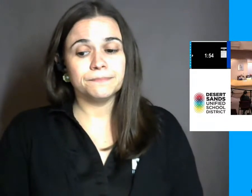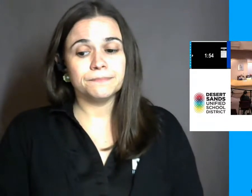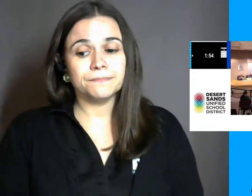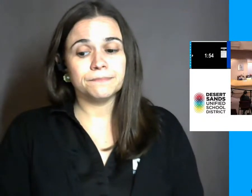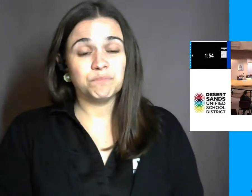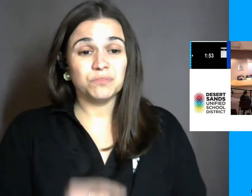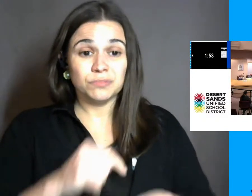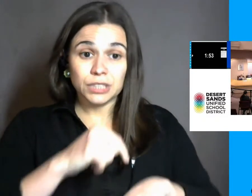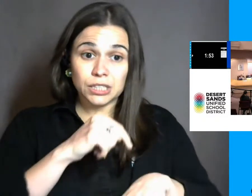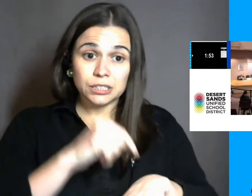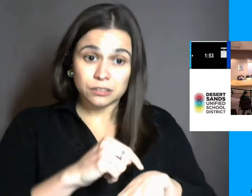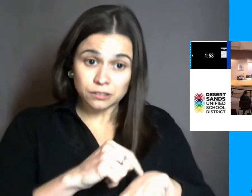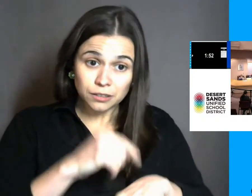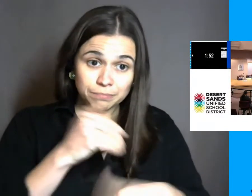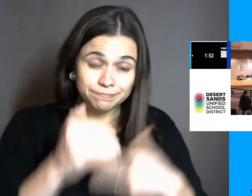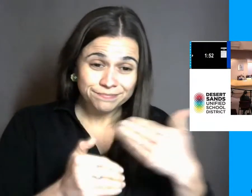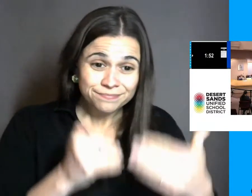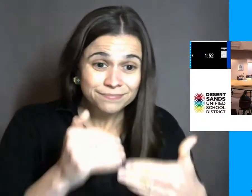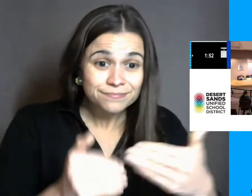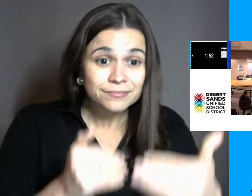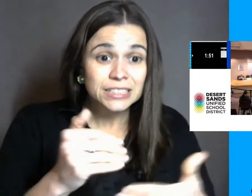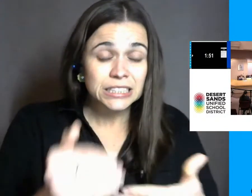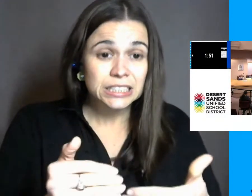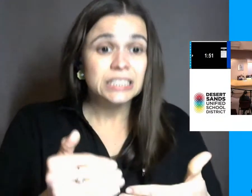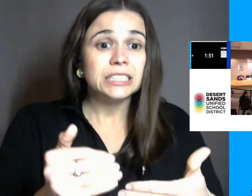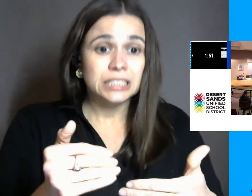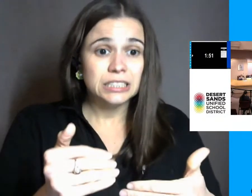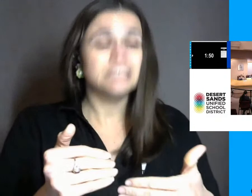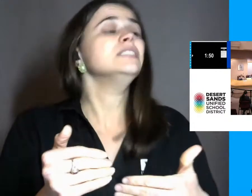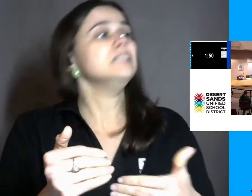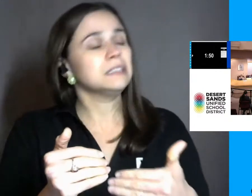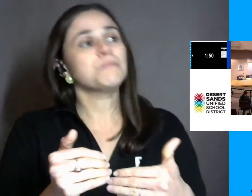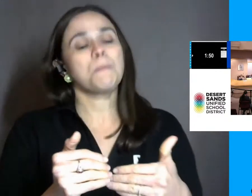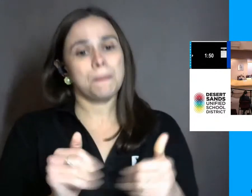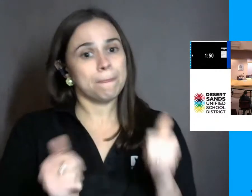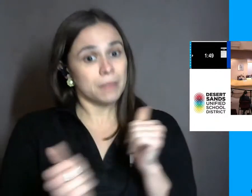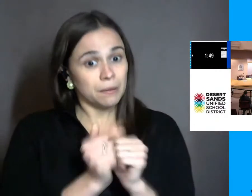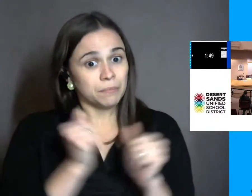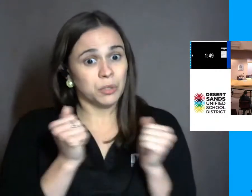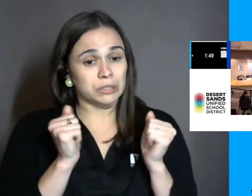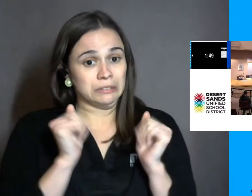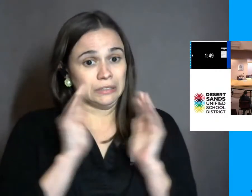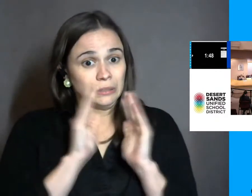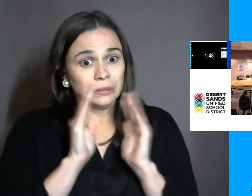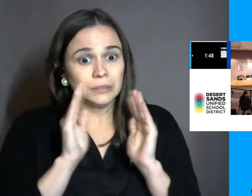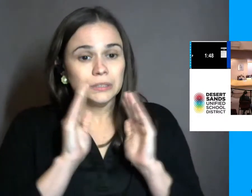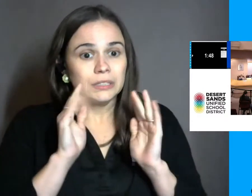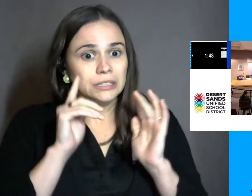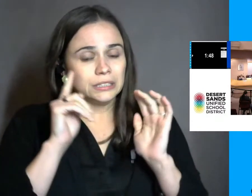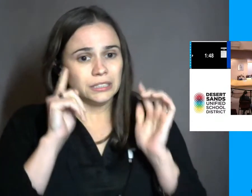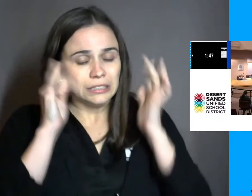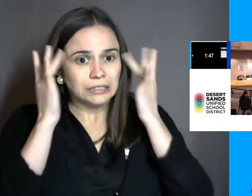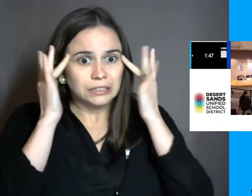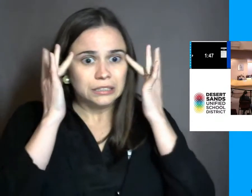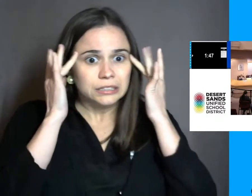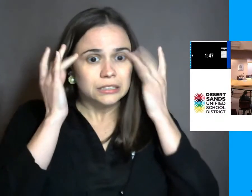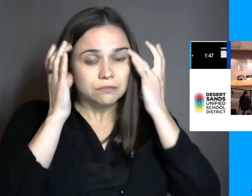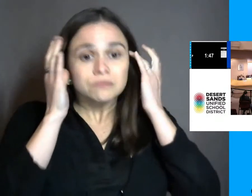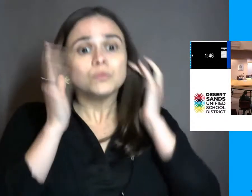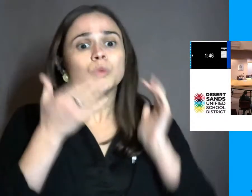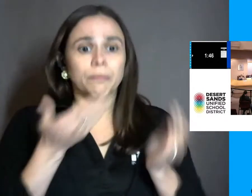most of us were worried because we were afraid we would take it home. My group was very